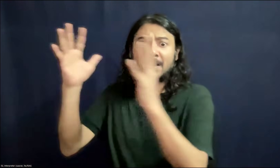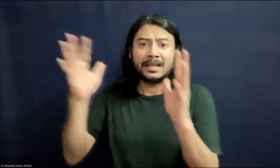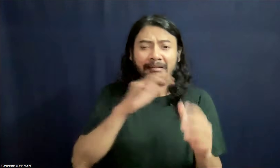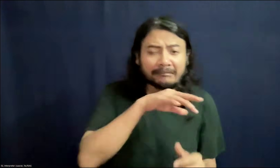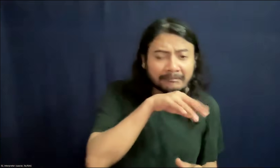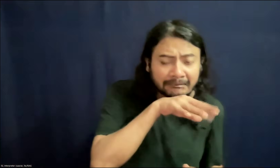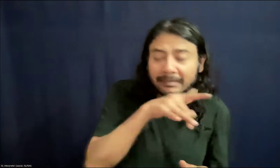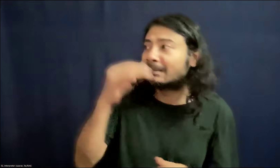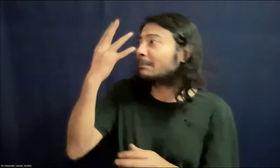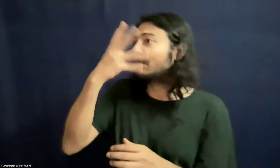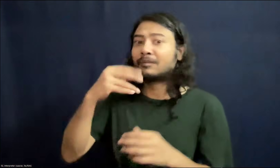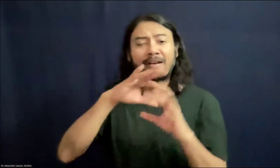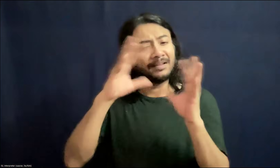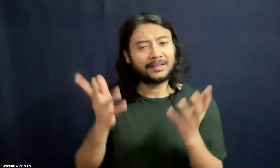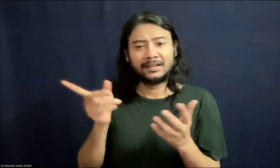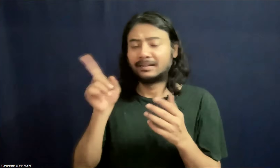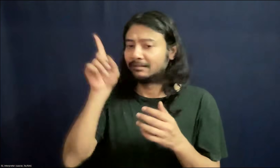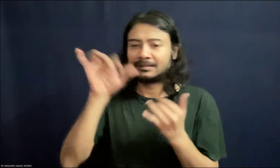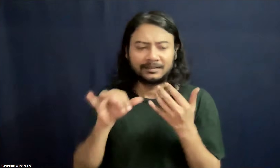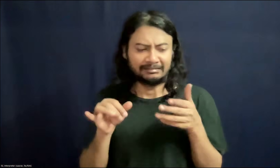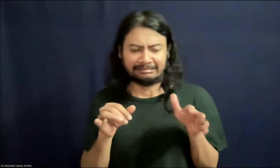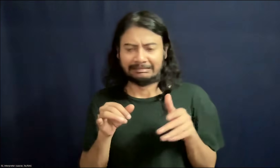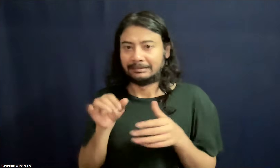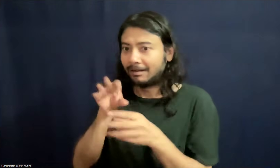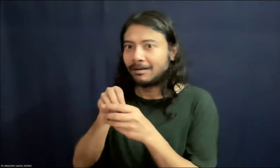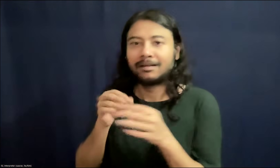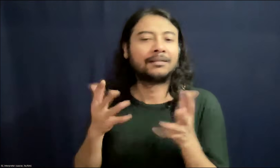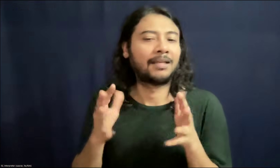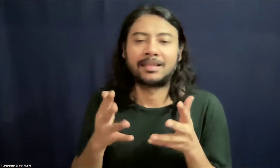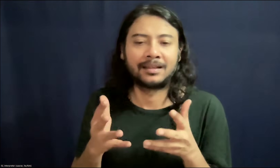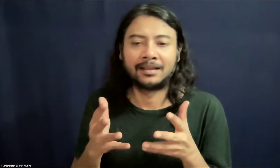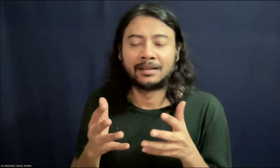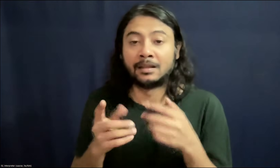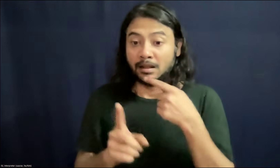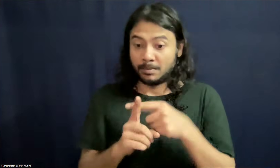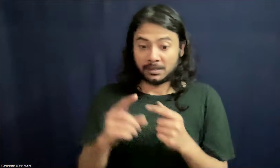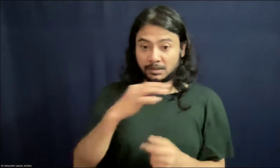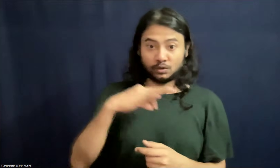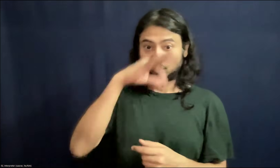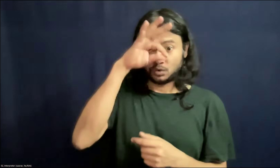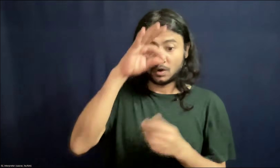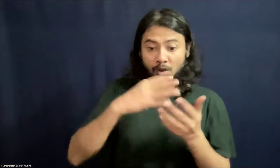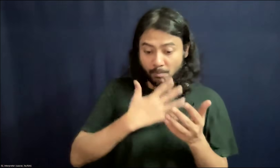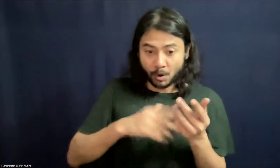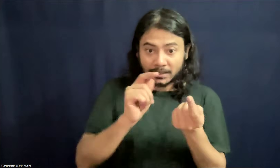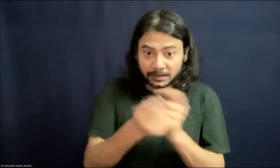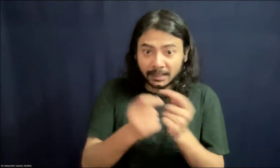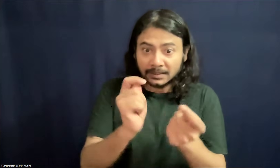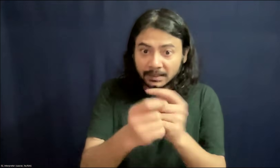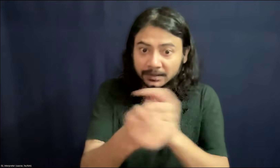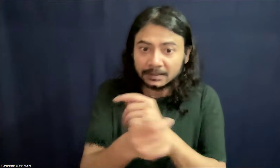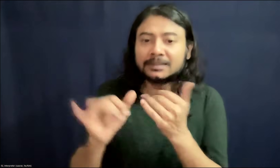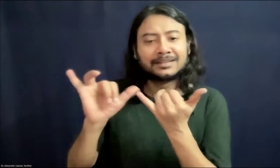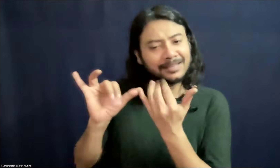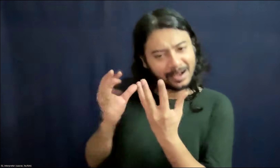leaves us. He's always present with us. Whenever, even when you're changing our bodies, Krishna is present with us.